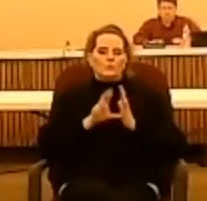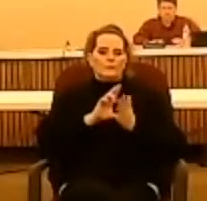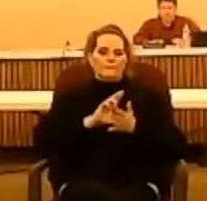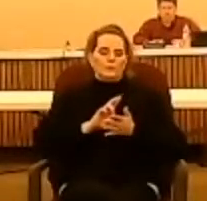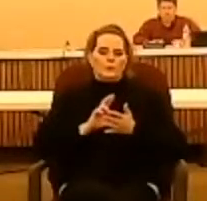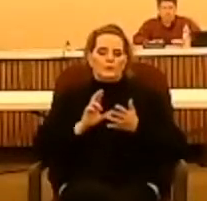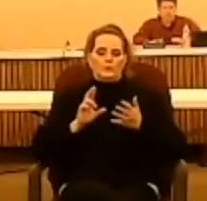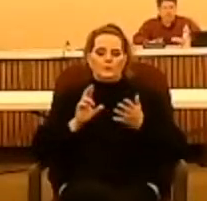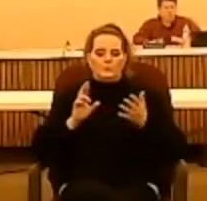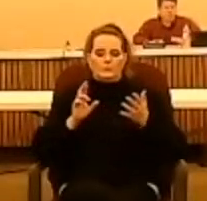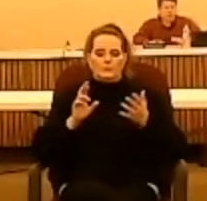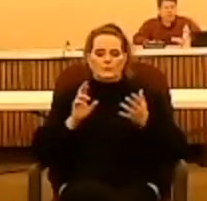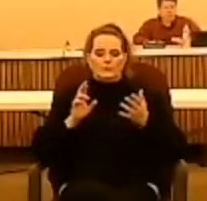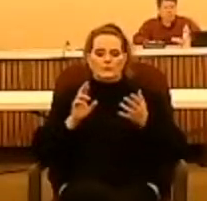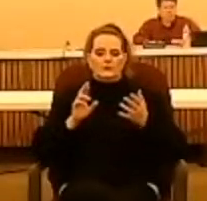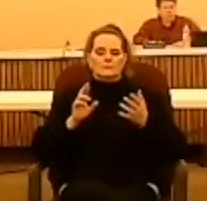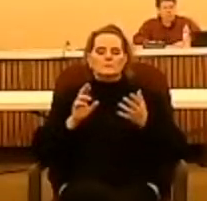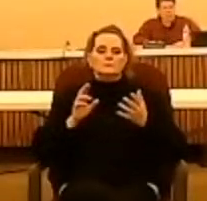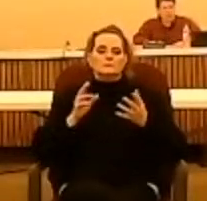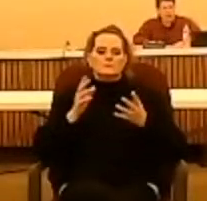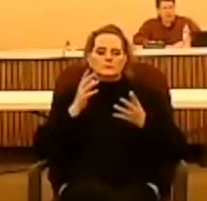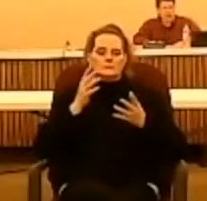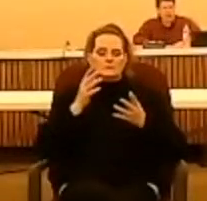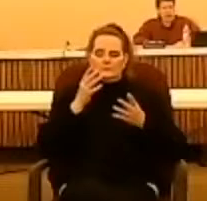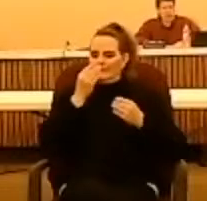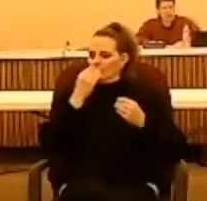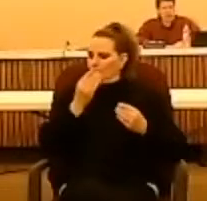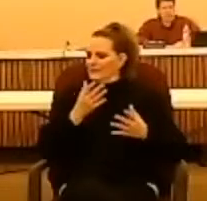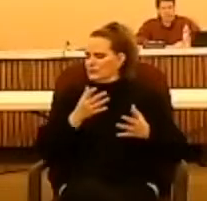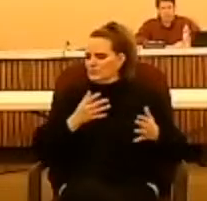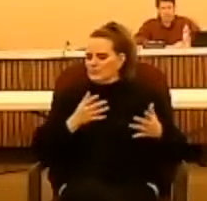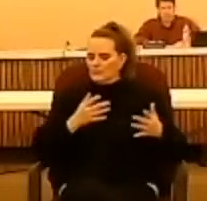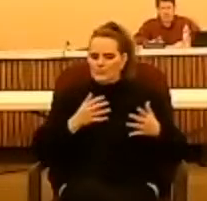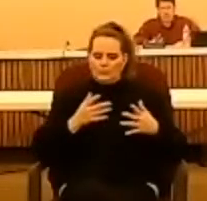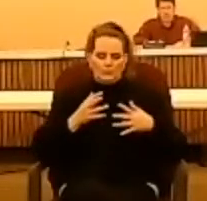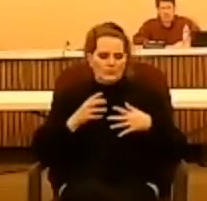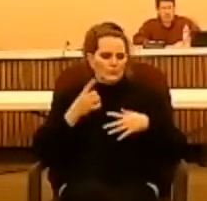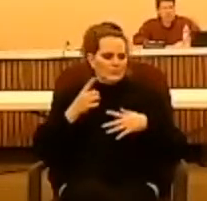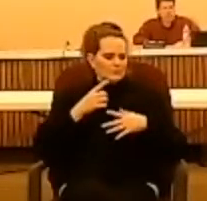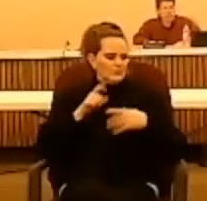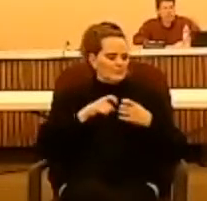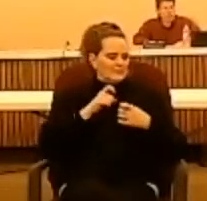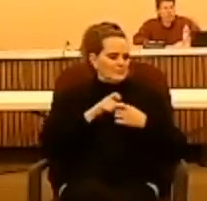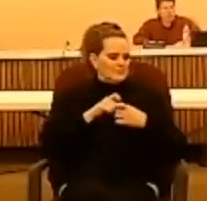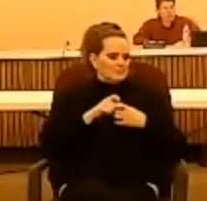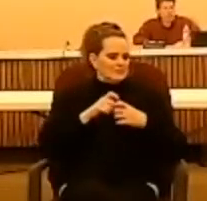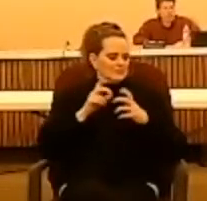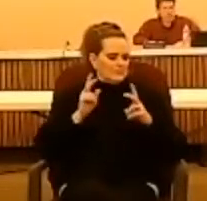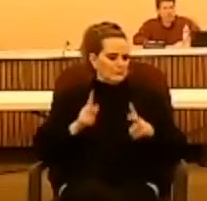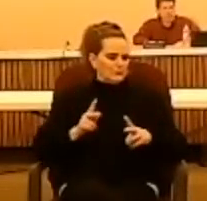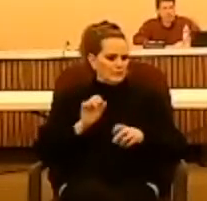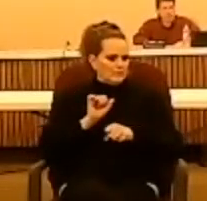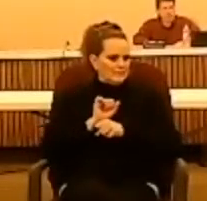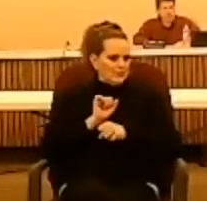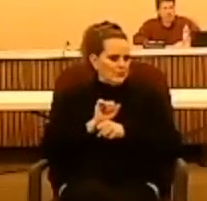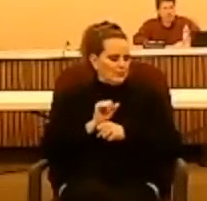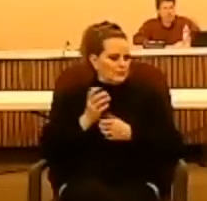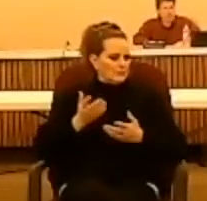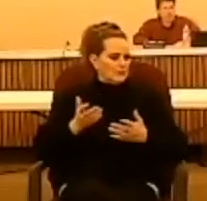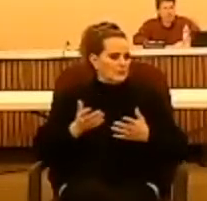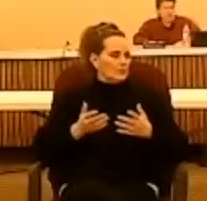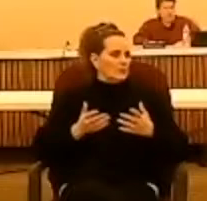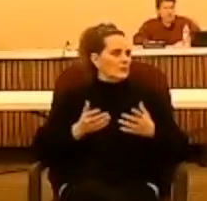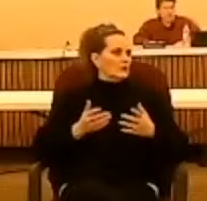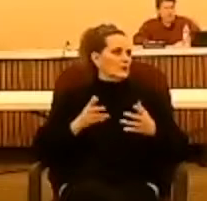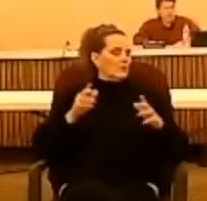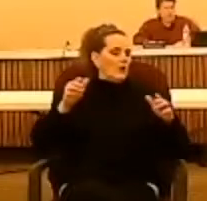it's information. What's the one about pertaining to a particular person's employment? The